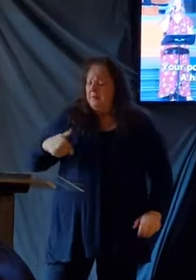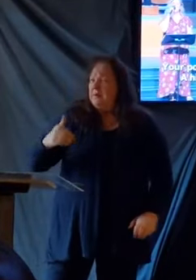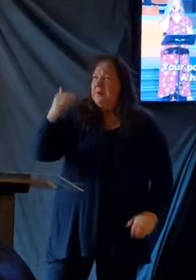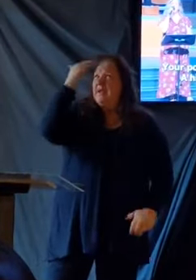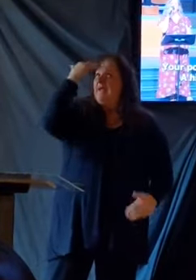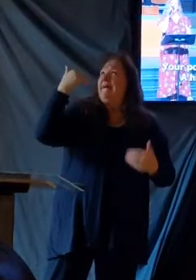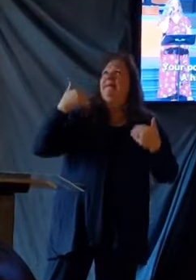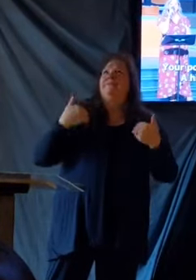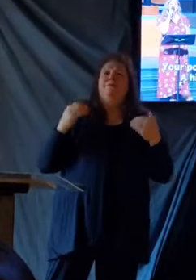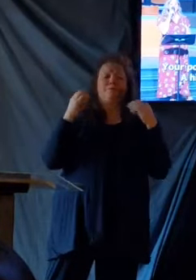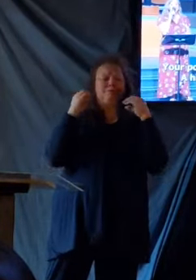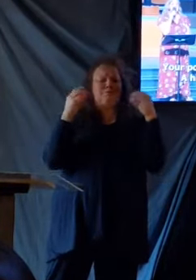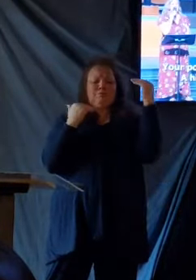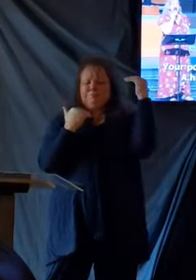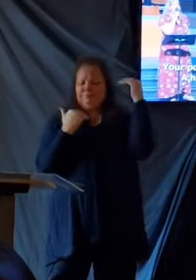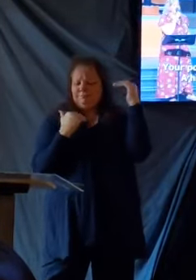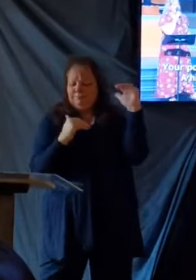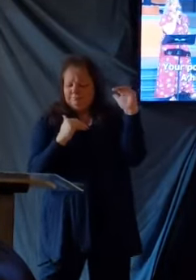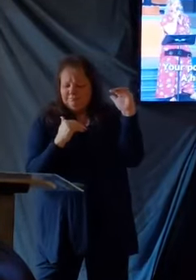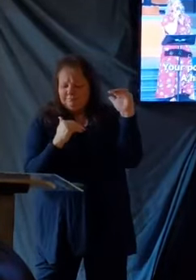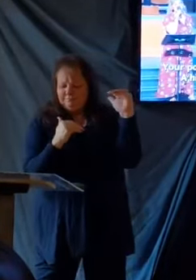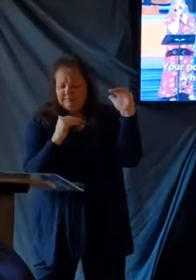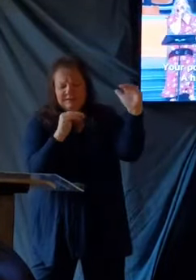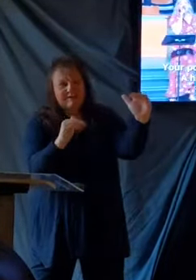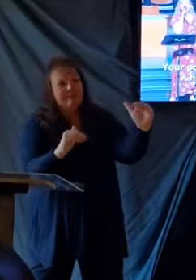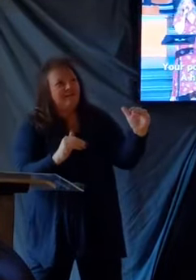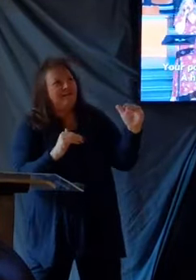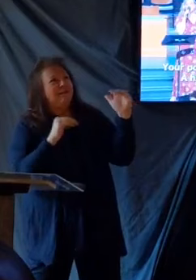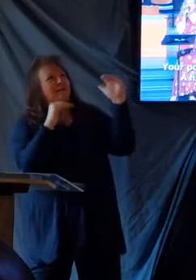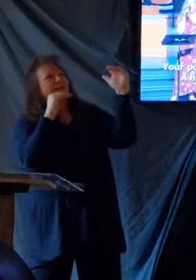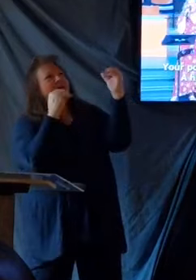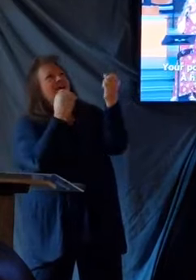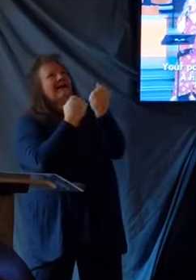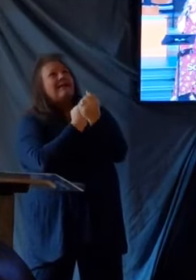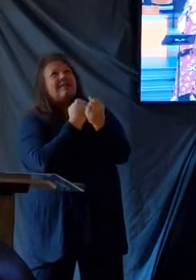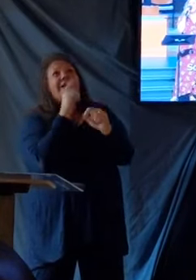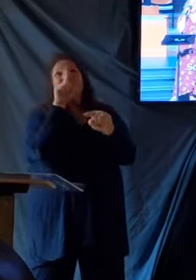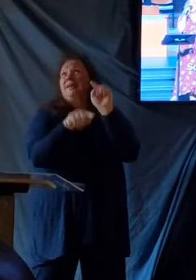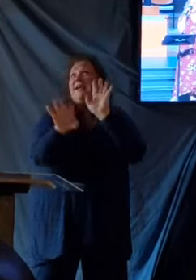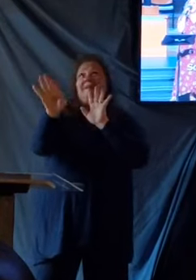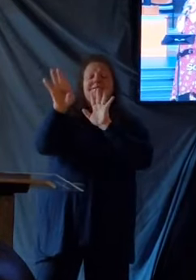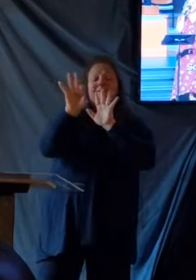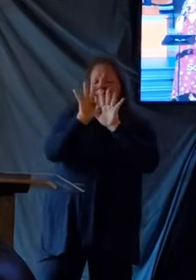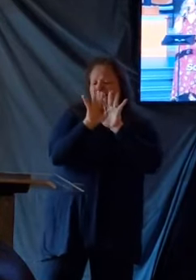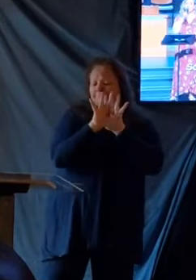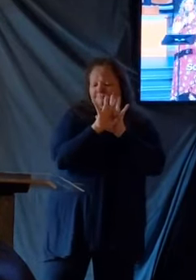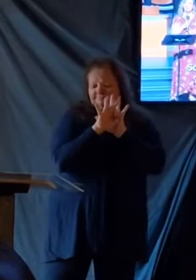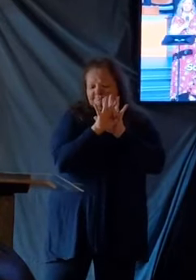no bounds. A higher life cannot be found.